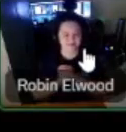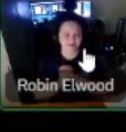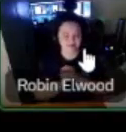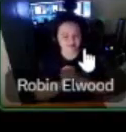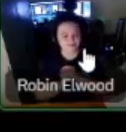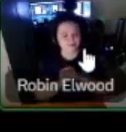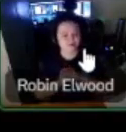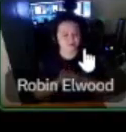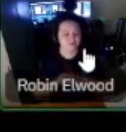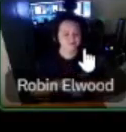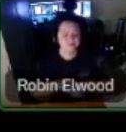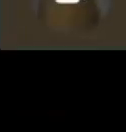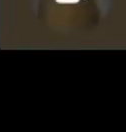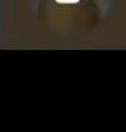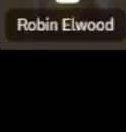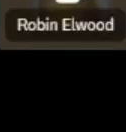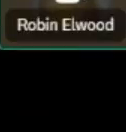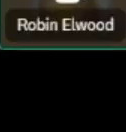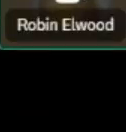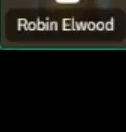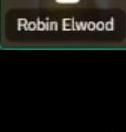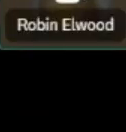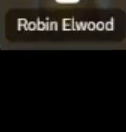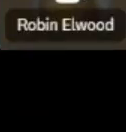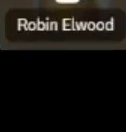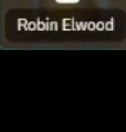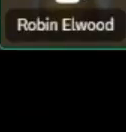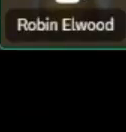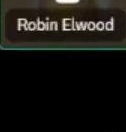the beginning will go like, I